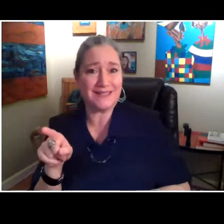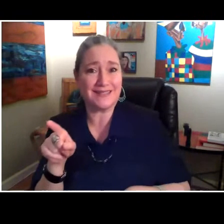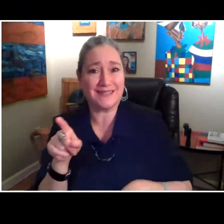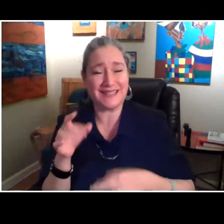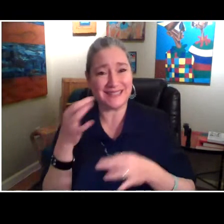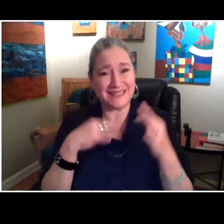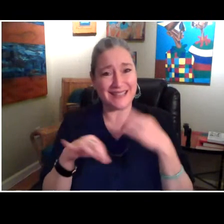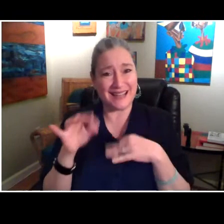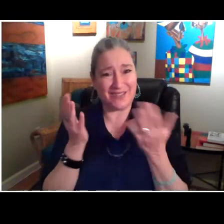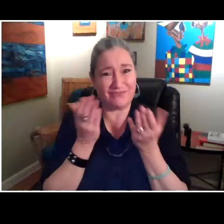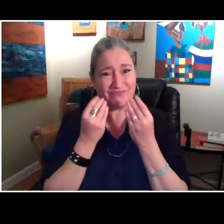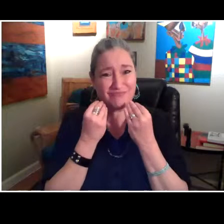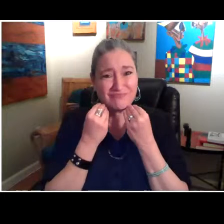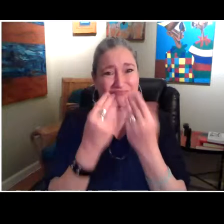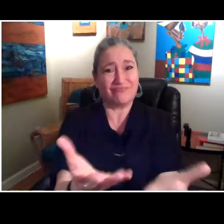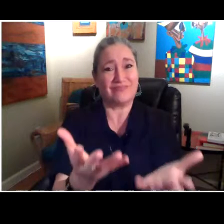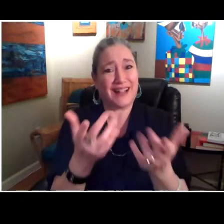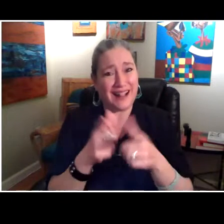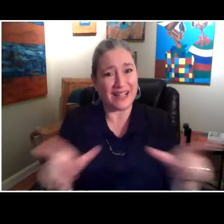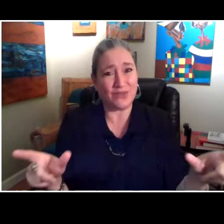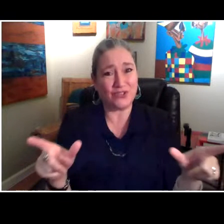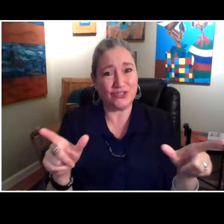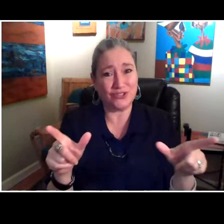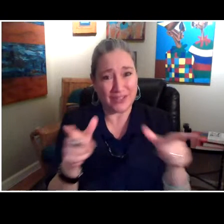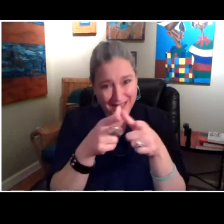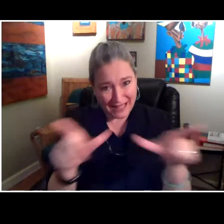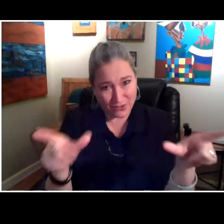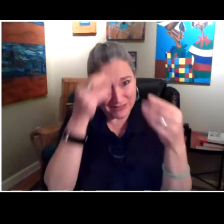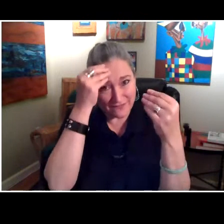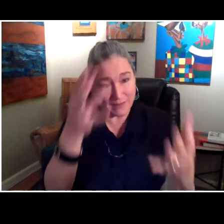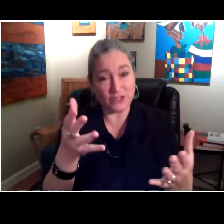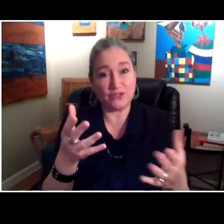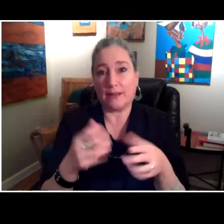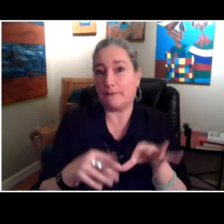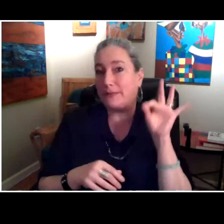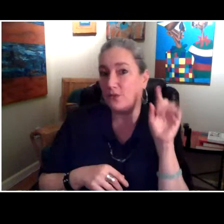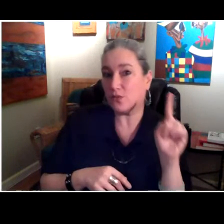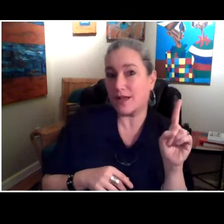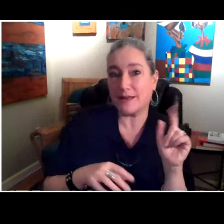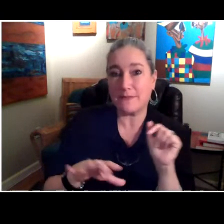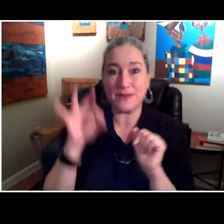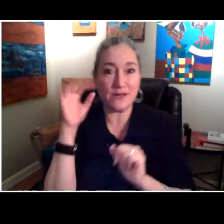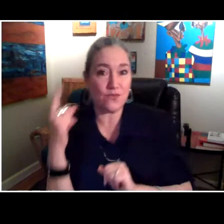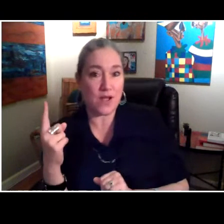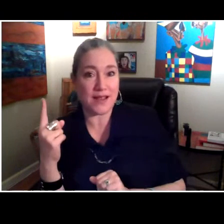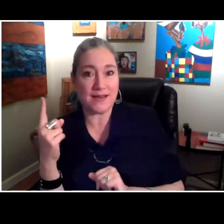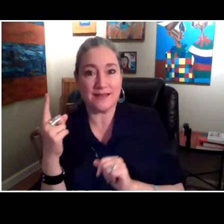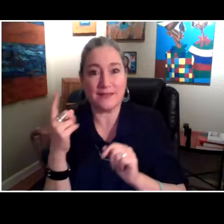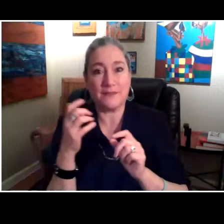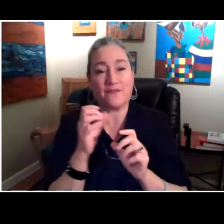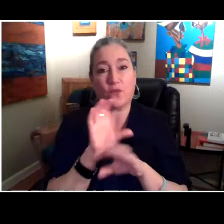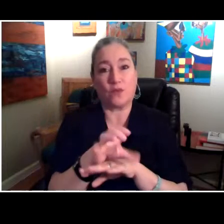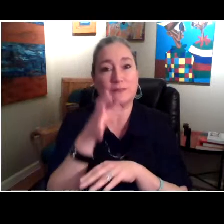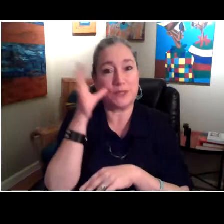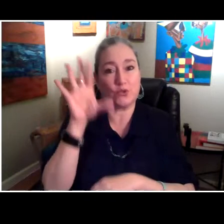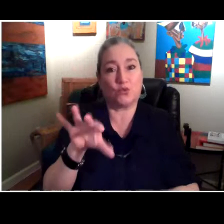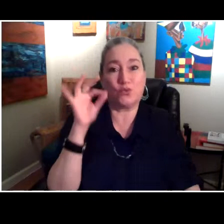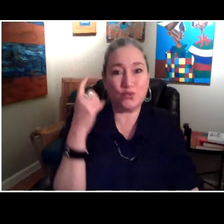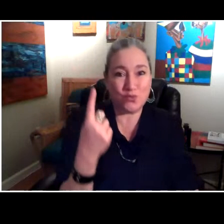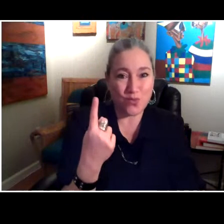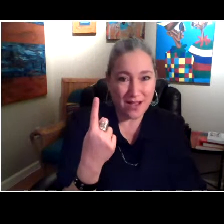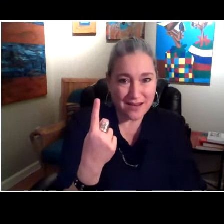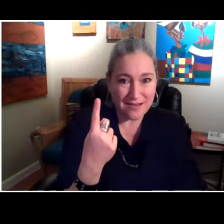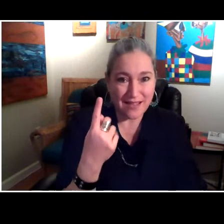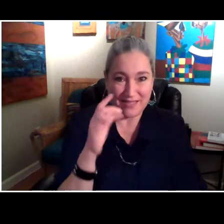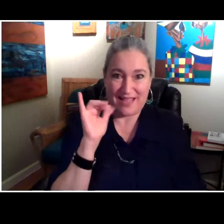this neutrality of you can pick this or you can pick that, instead of truly sharing this linguistic